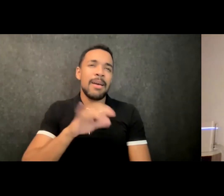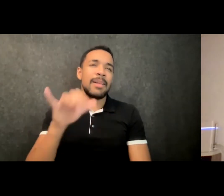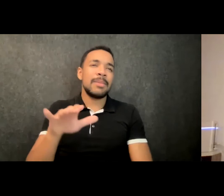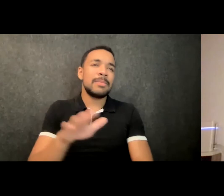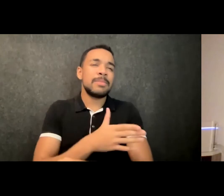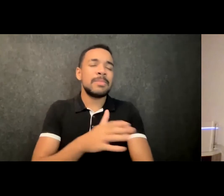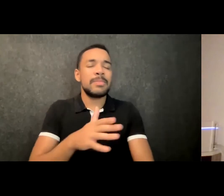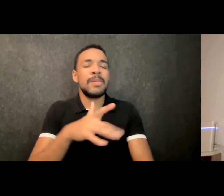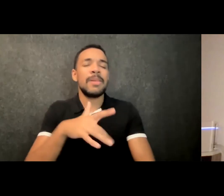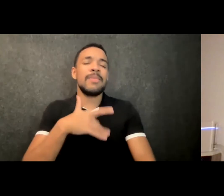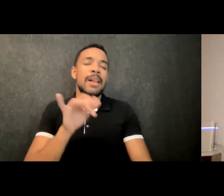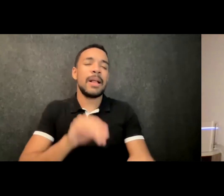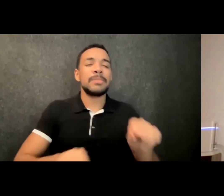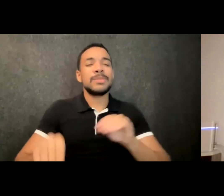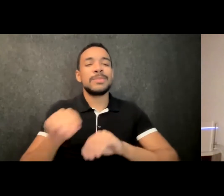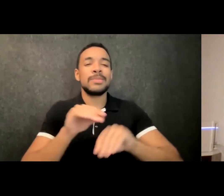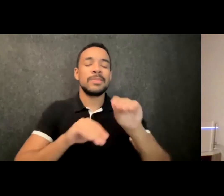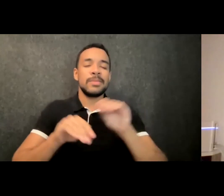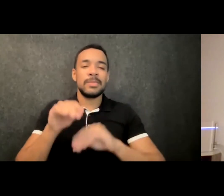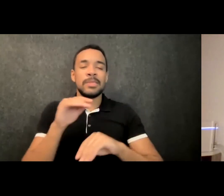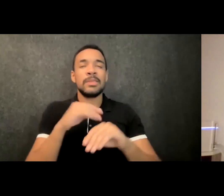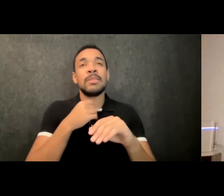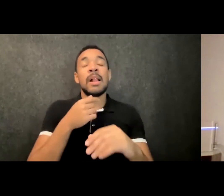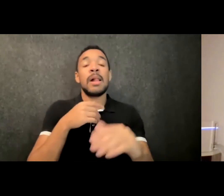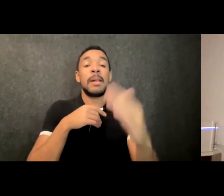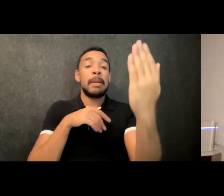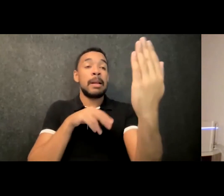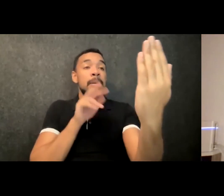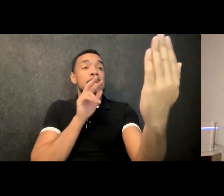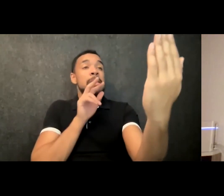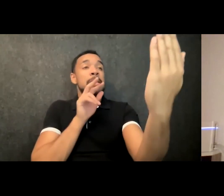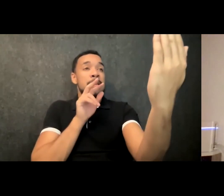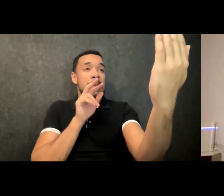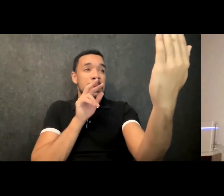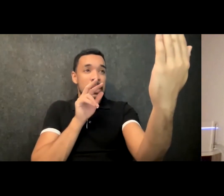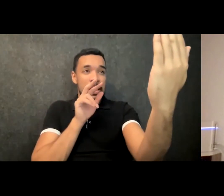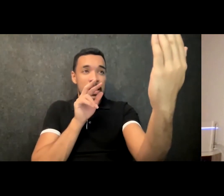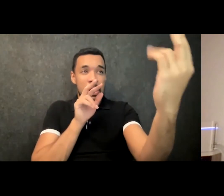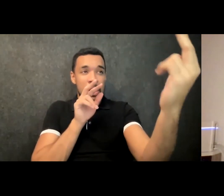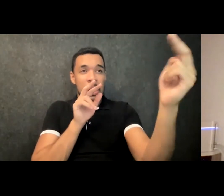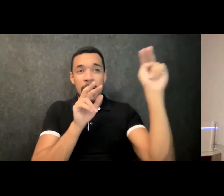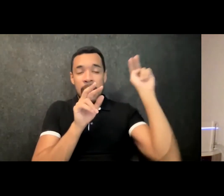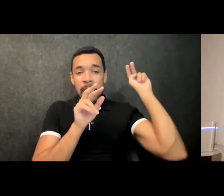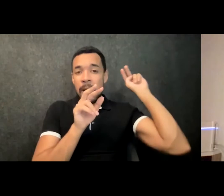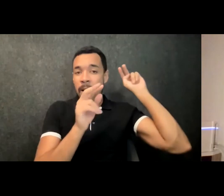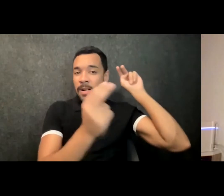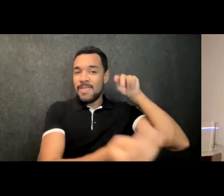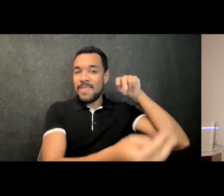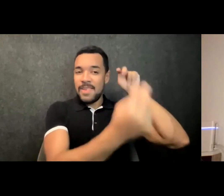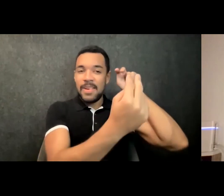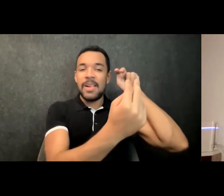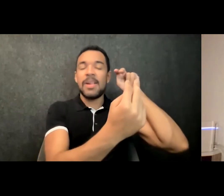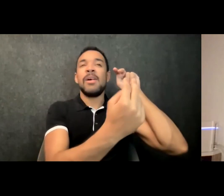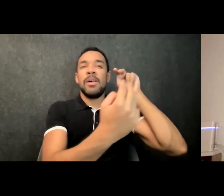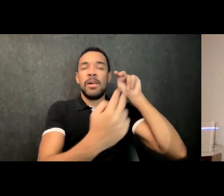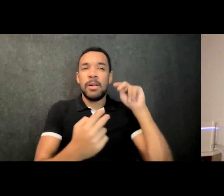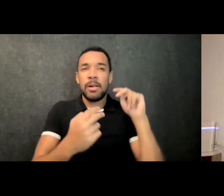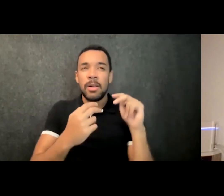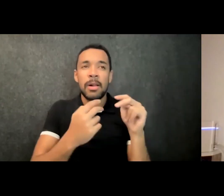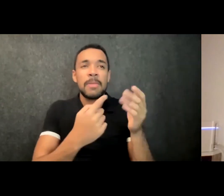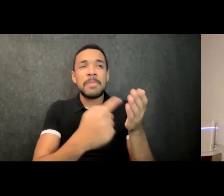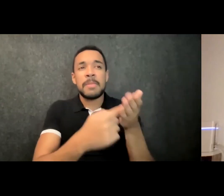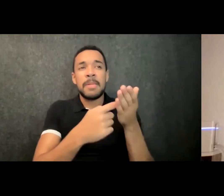facing forward. I was scanning her face for any trace of disgust. That's okay. I know it's weird